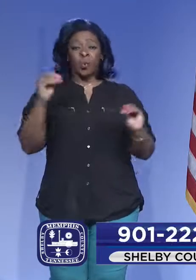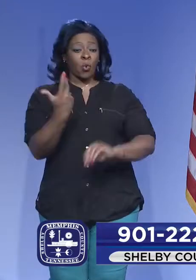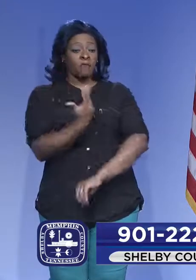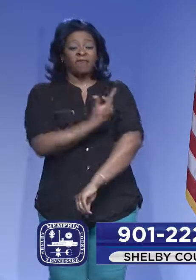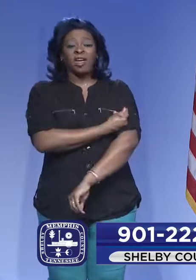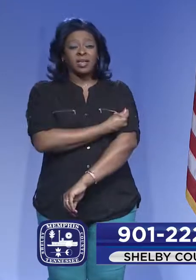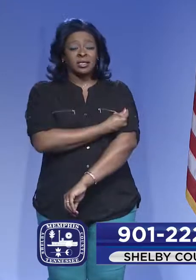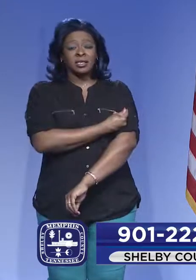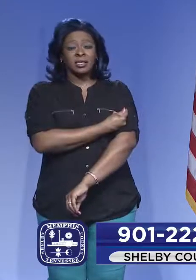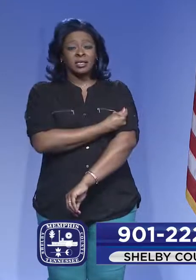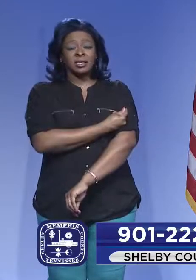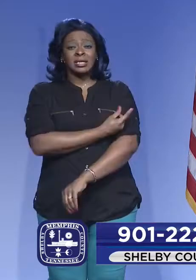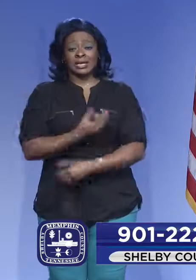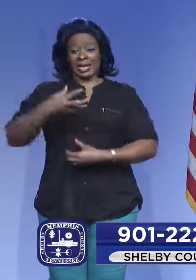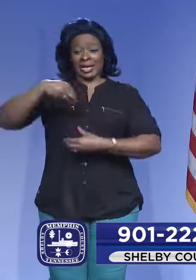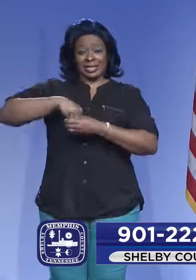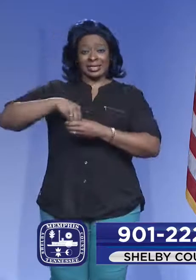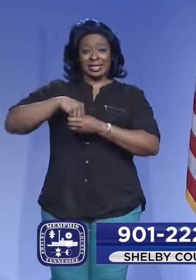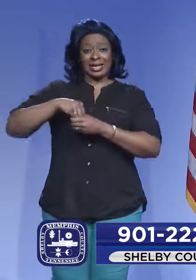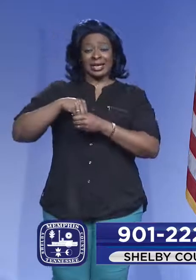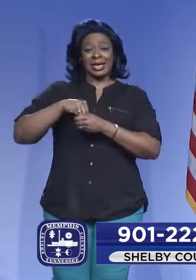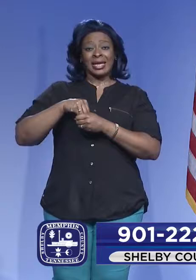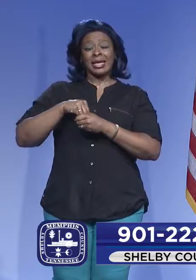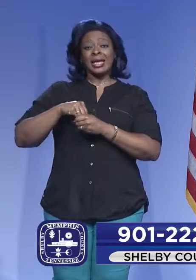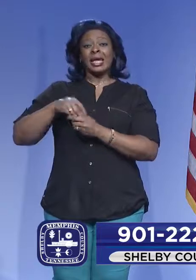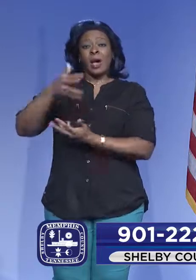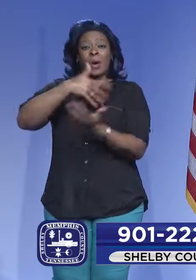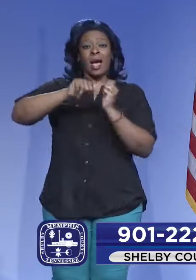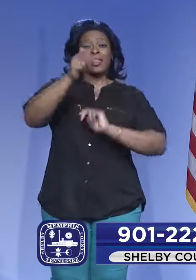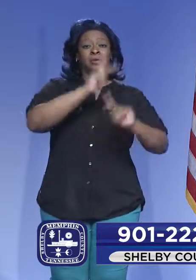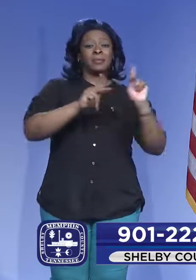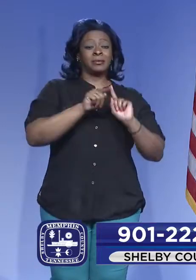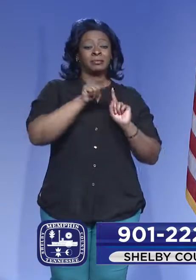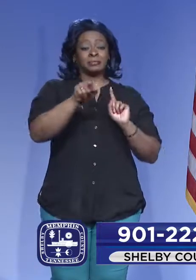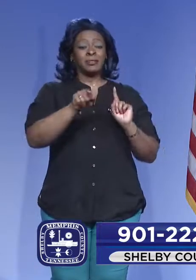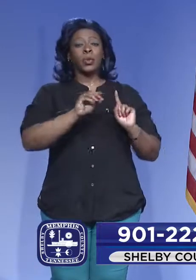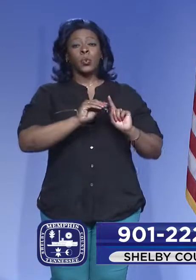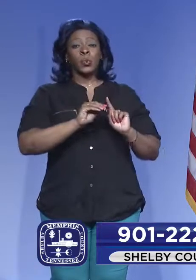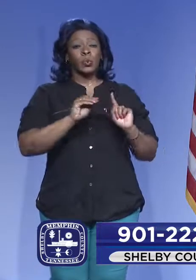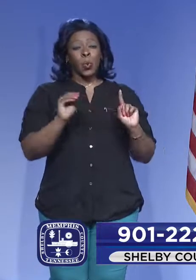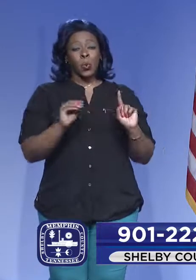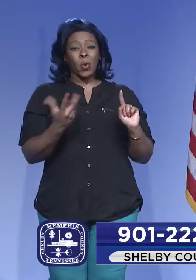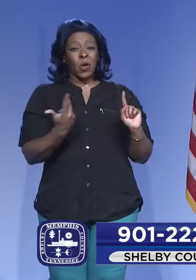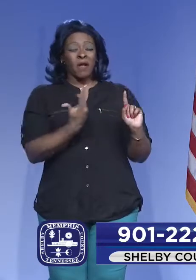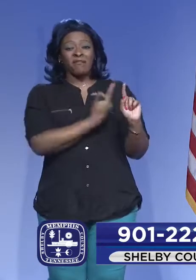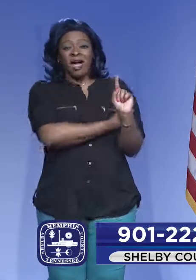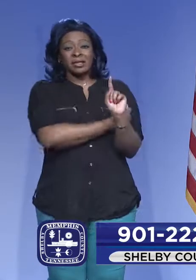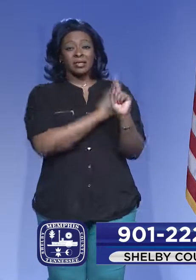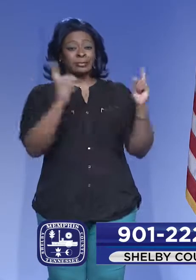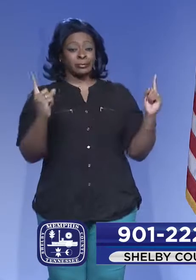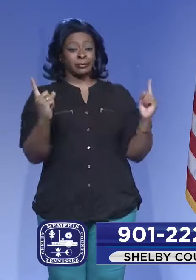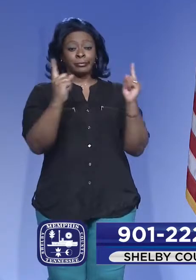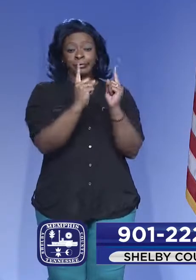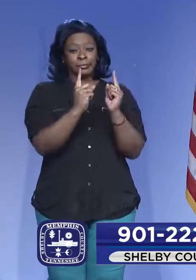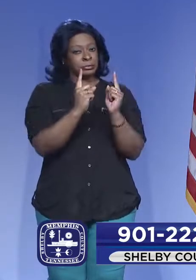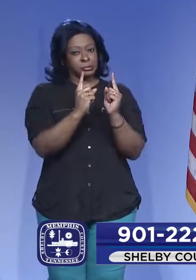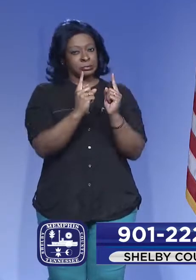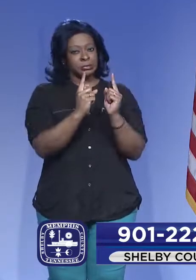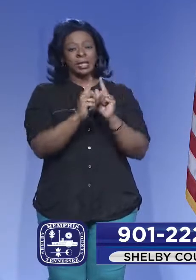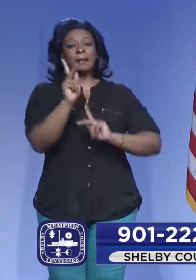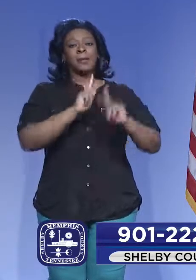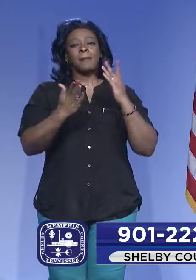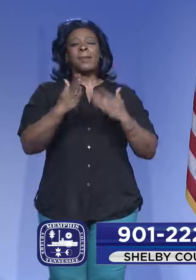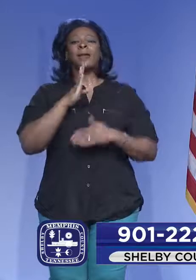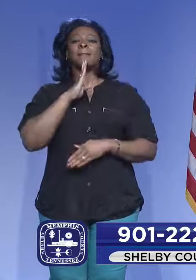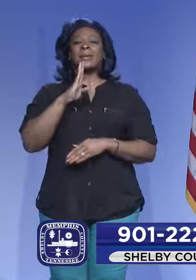vaccinated, to be indoors outside of your home around any other persons who might not be vaccinated, or in any areas where people